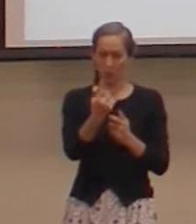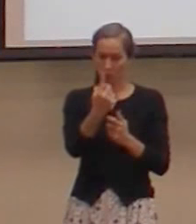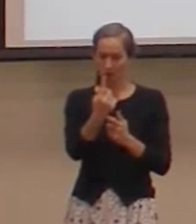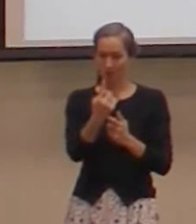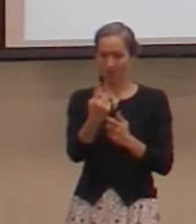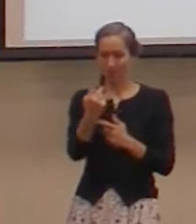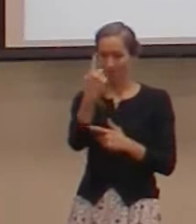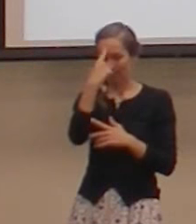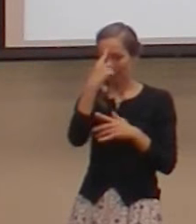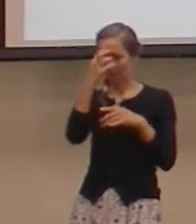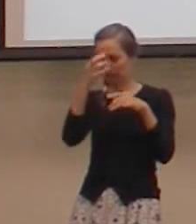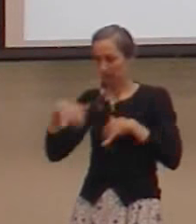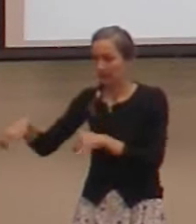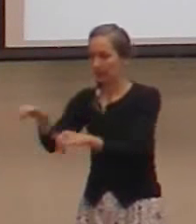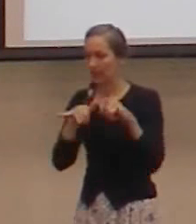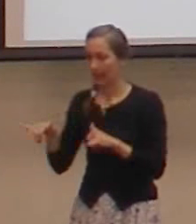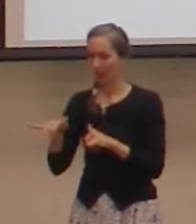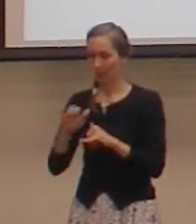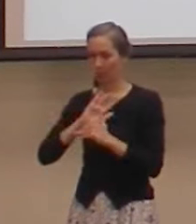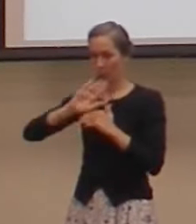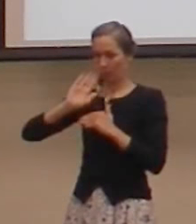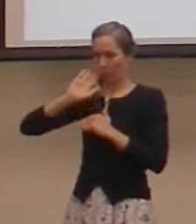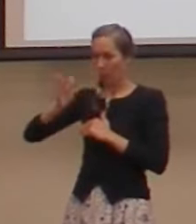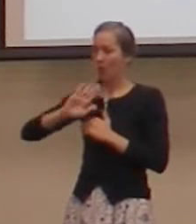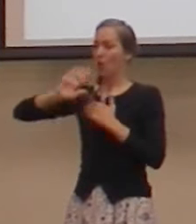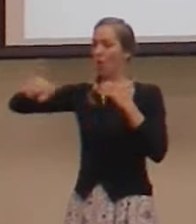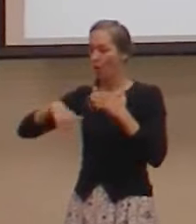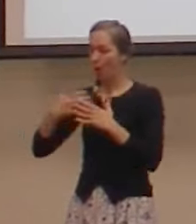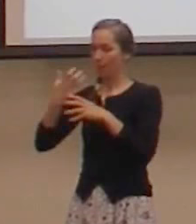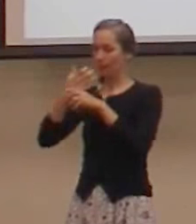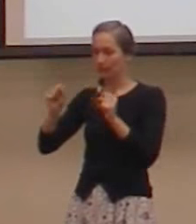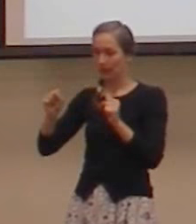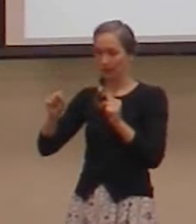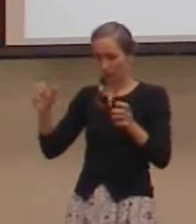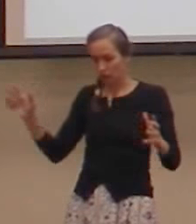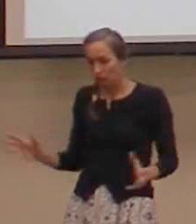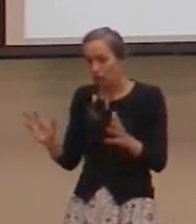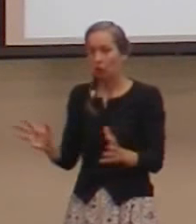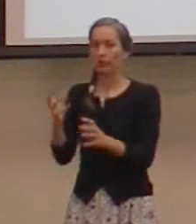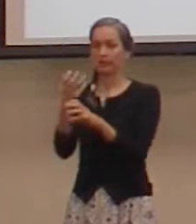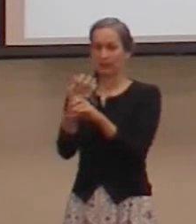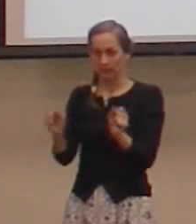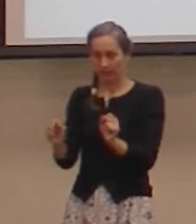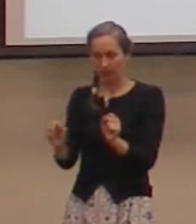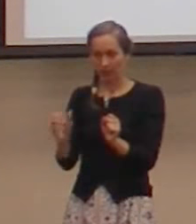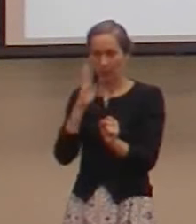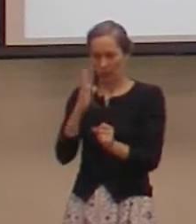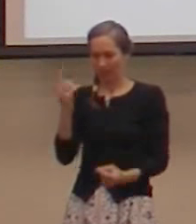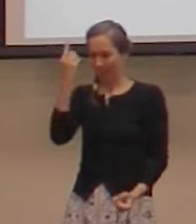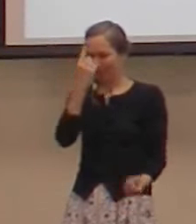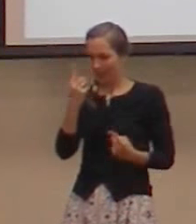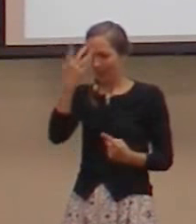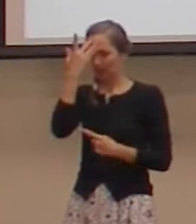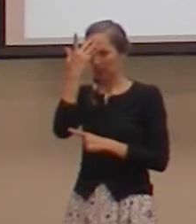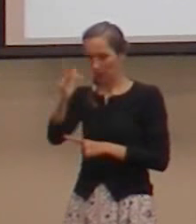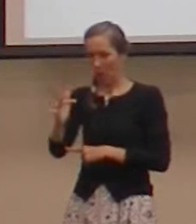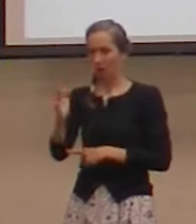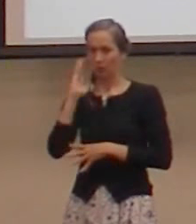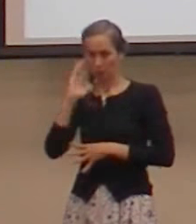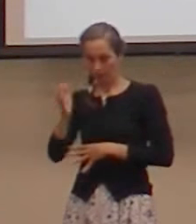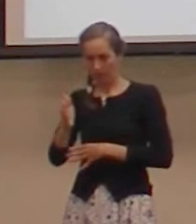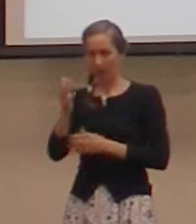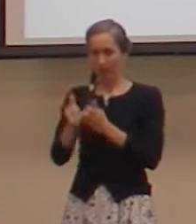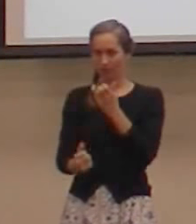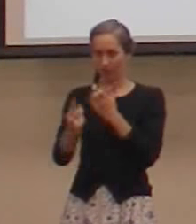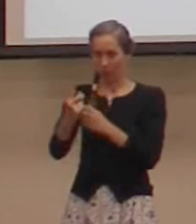page and they say, we're all going to be safe. We're all going to promote safety. We're all going to think smart, and